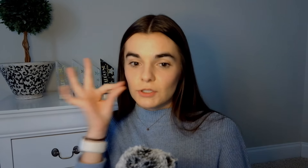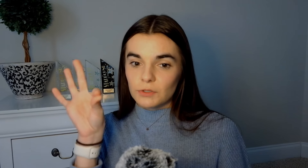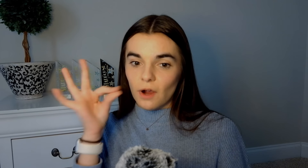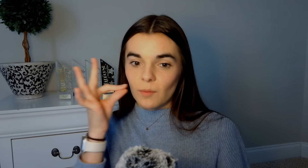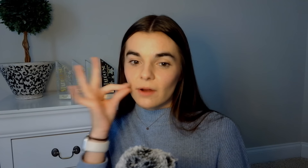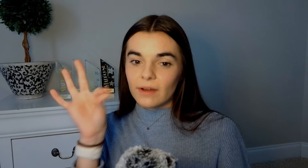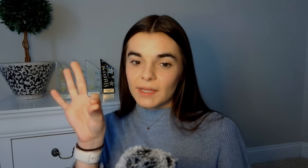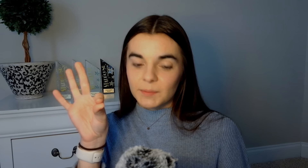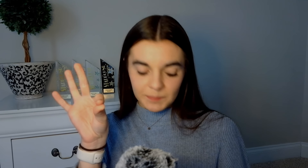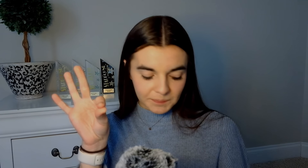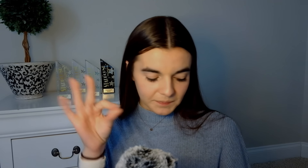Strawberry.